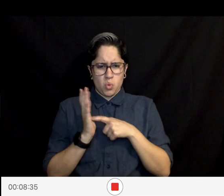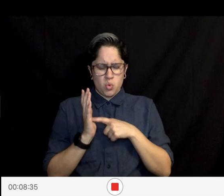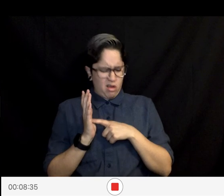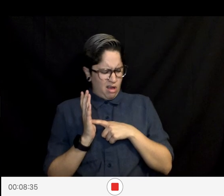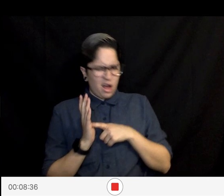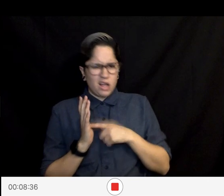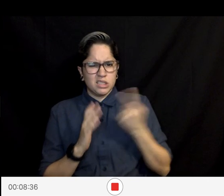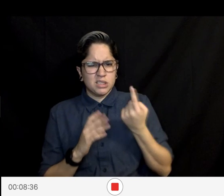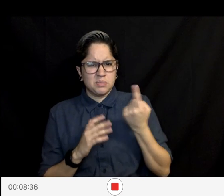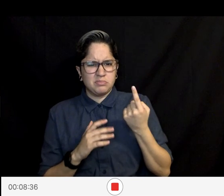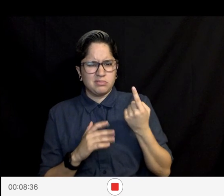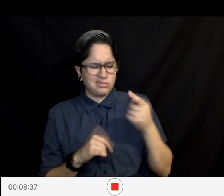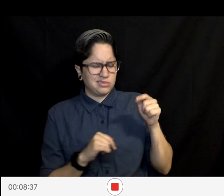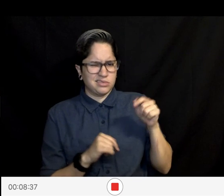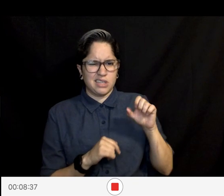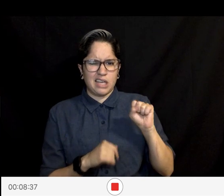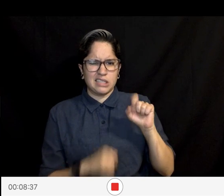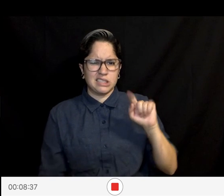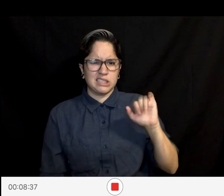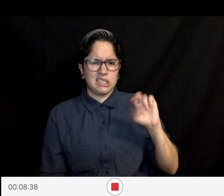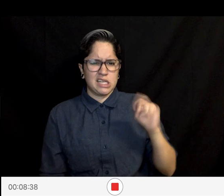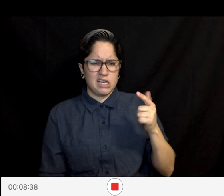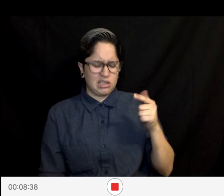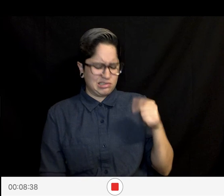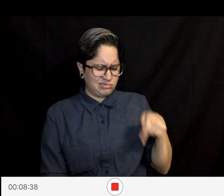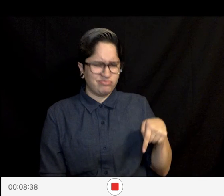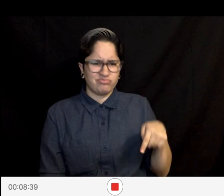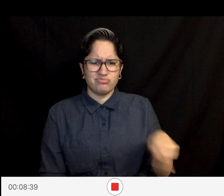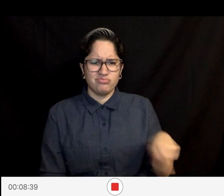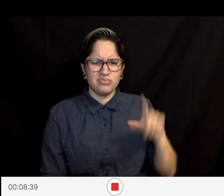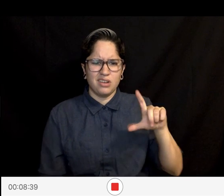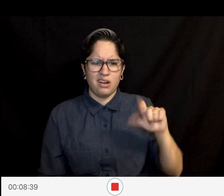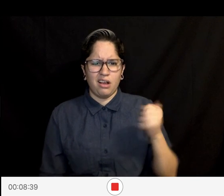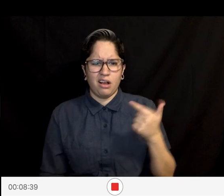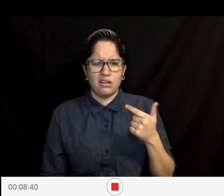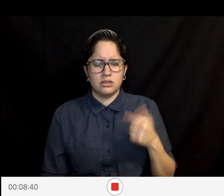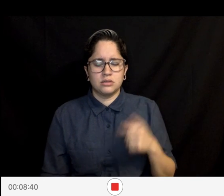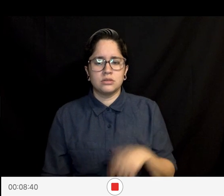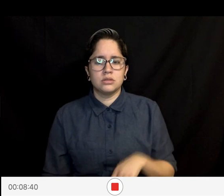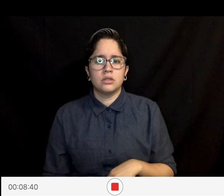usually wash up on coastal lands